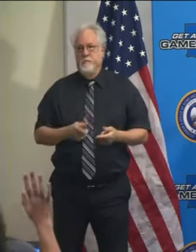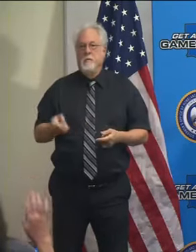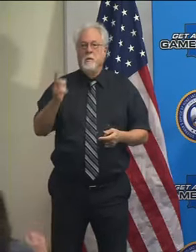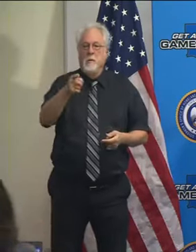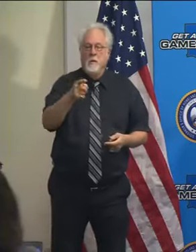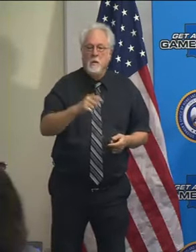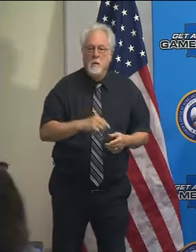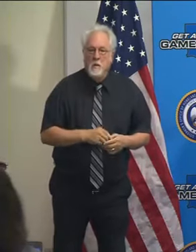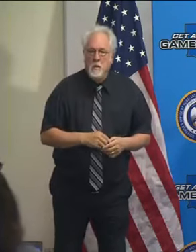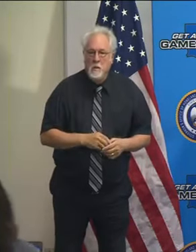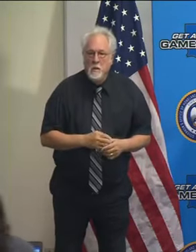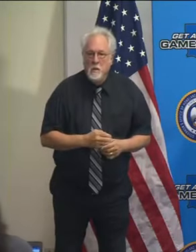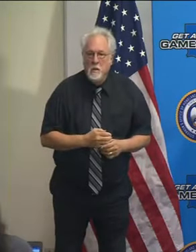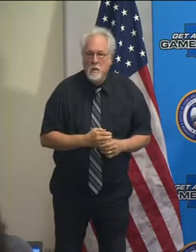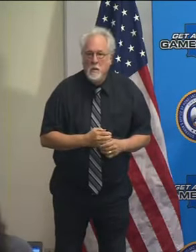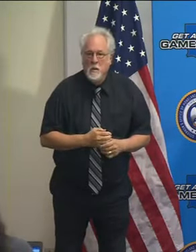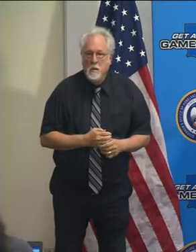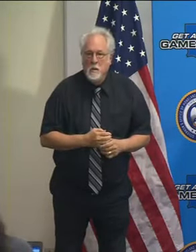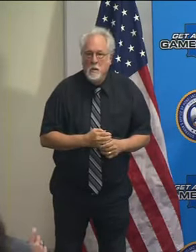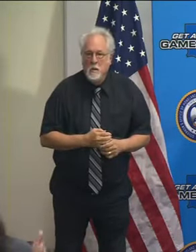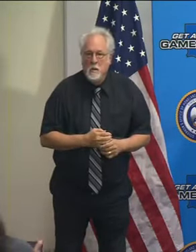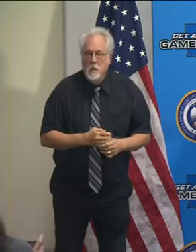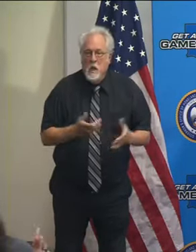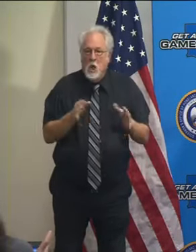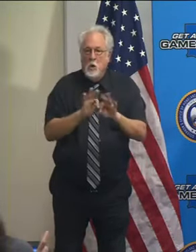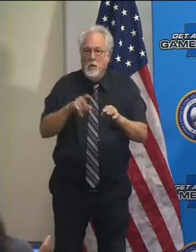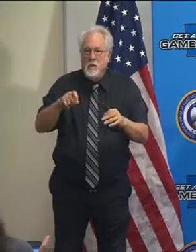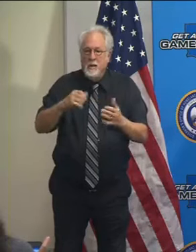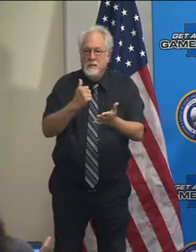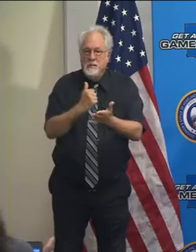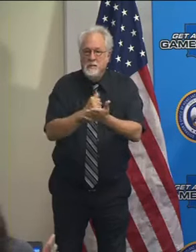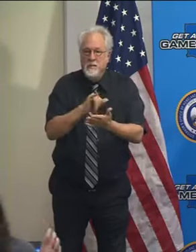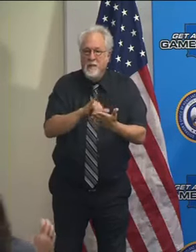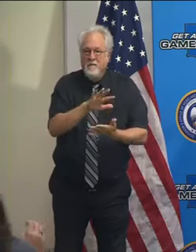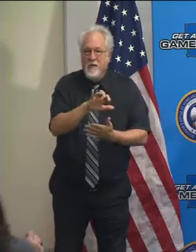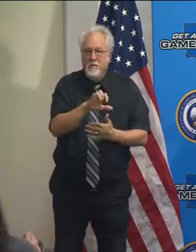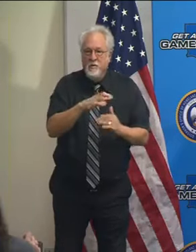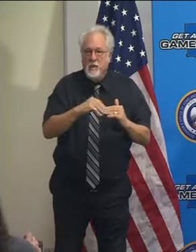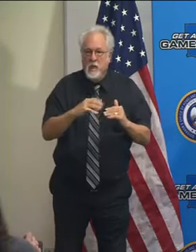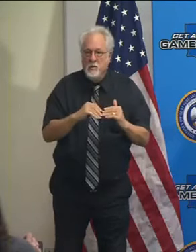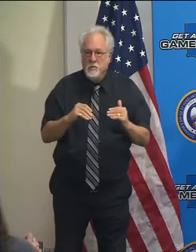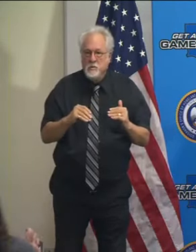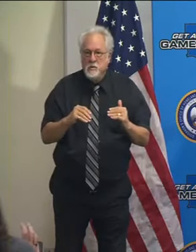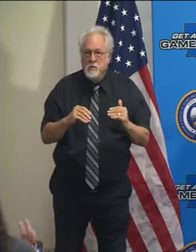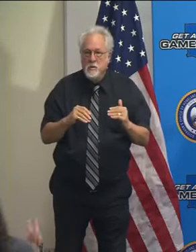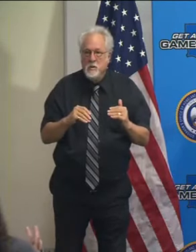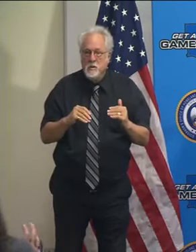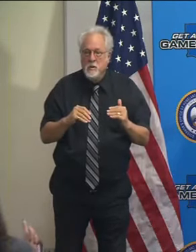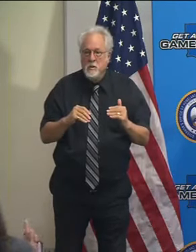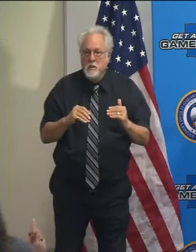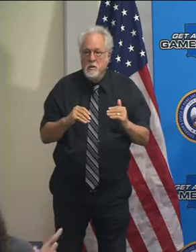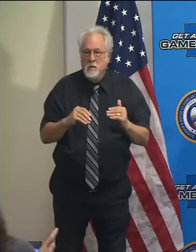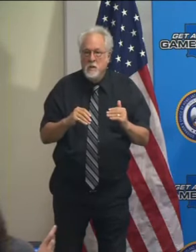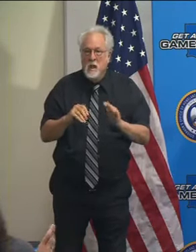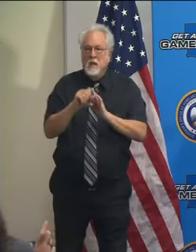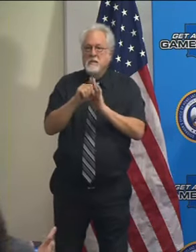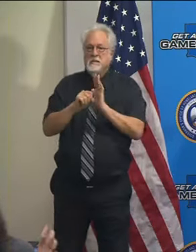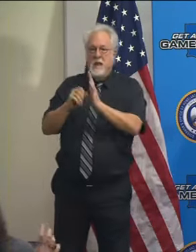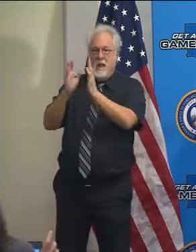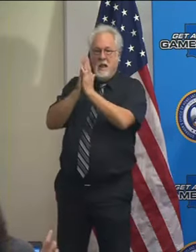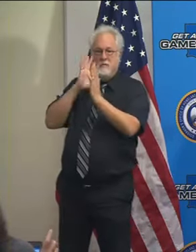ma'am. Governor, on the critical needs assistance of $500, I know the state asked for a